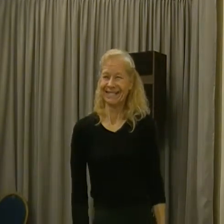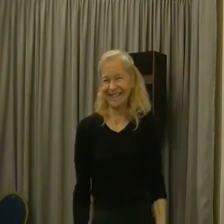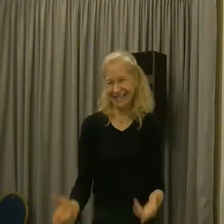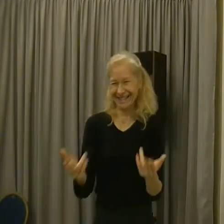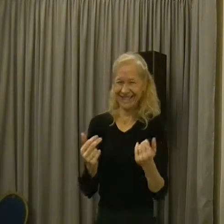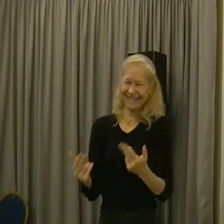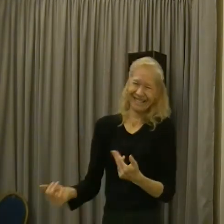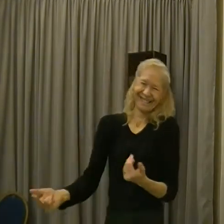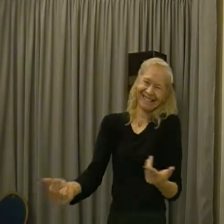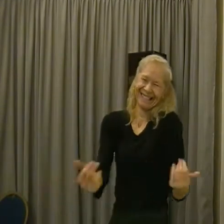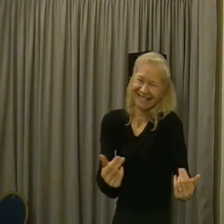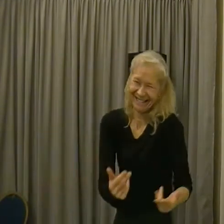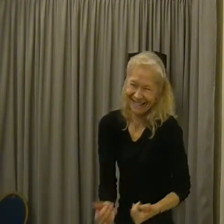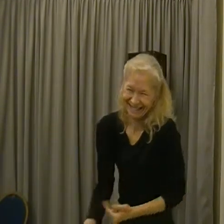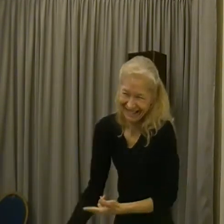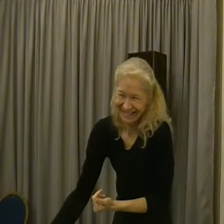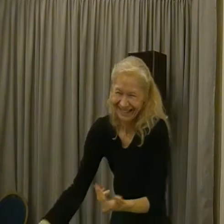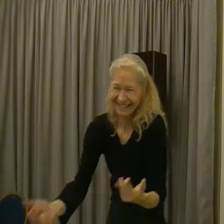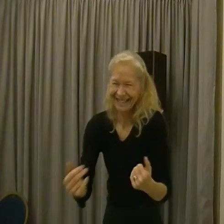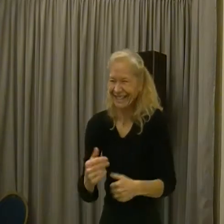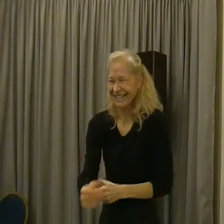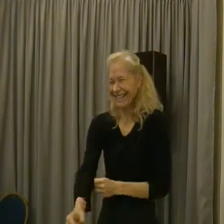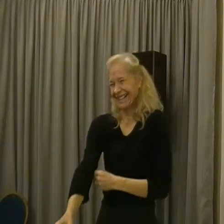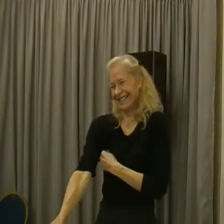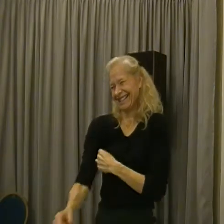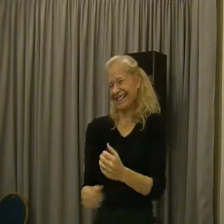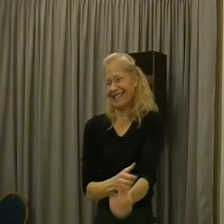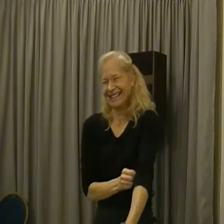That's where man's wisdom will take us sometime, amen? That's right.